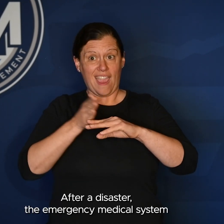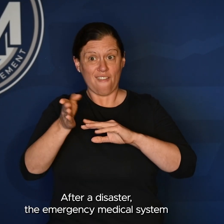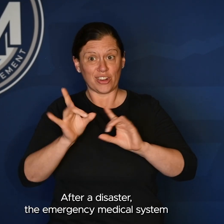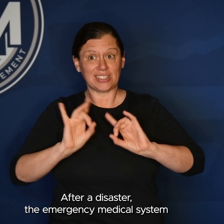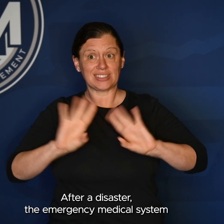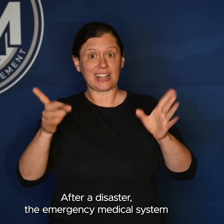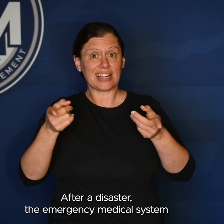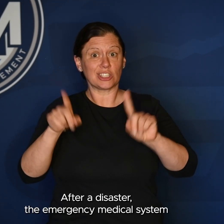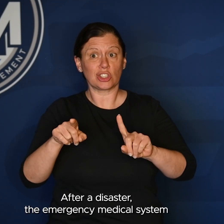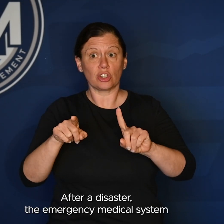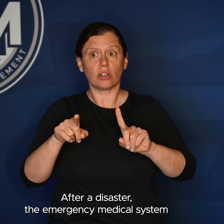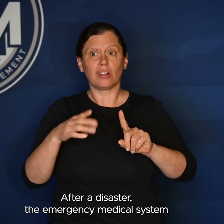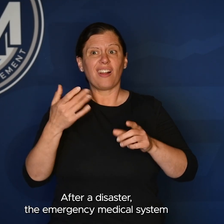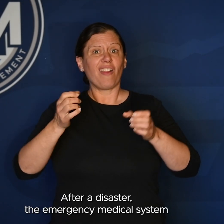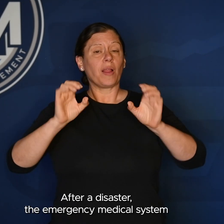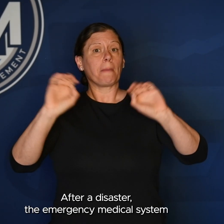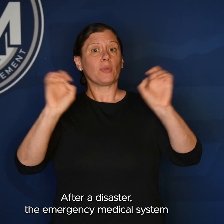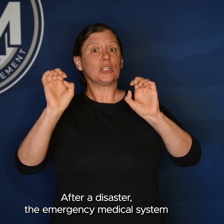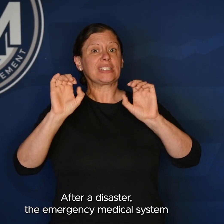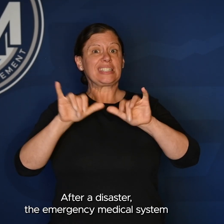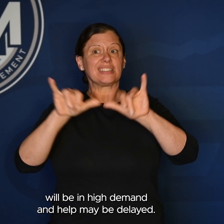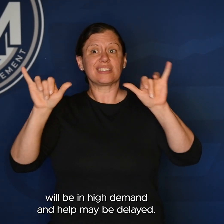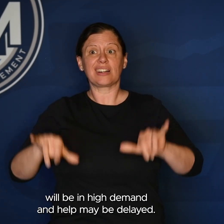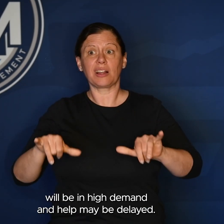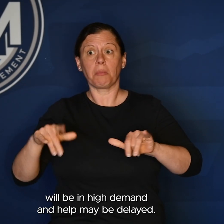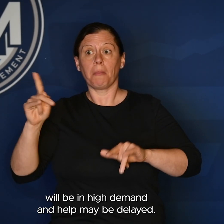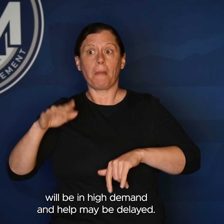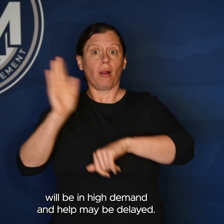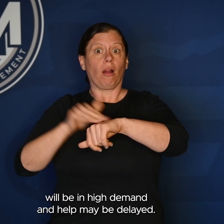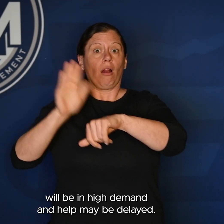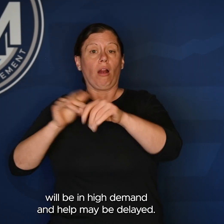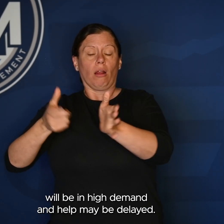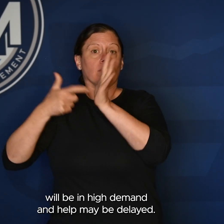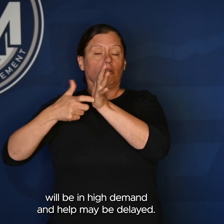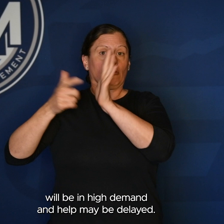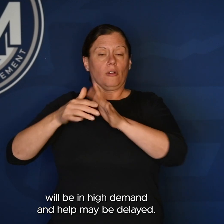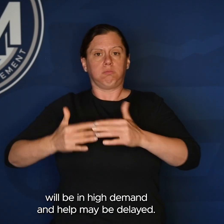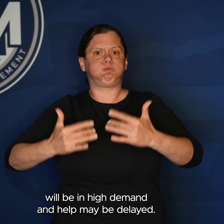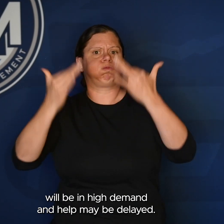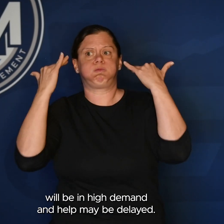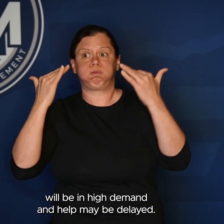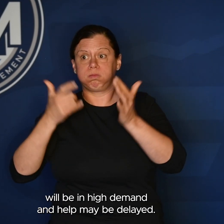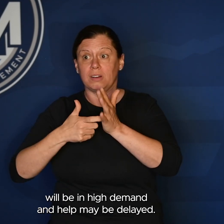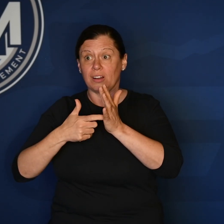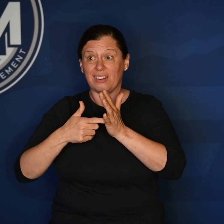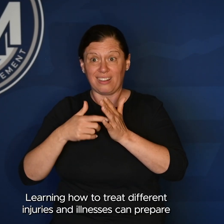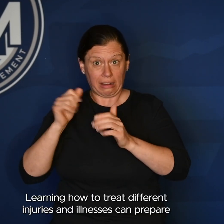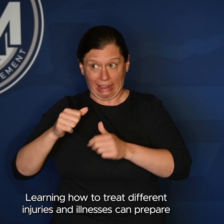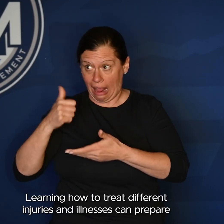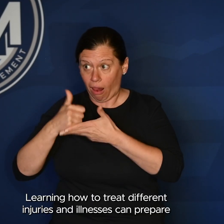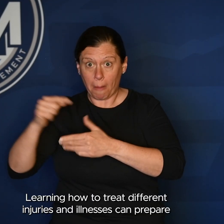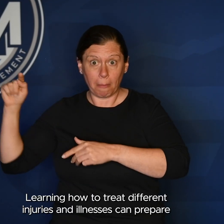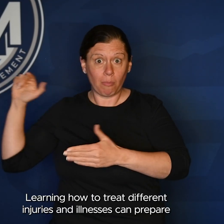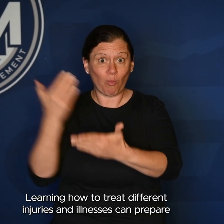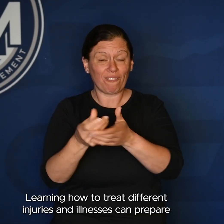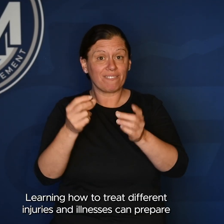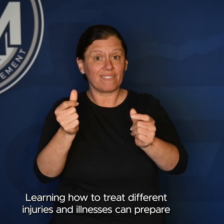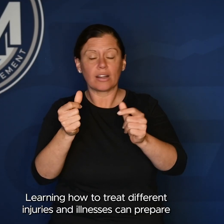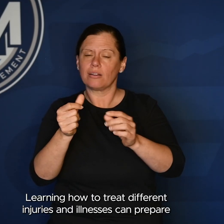After a disaster, the emergency medical system will be in high demand and help may be delayed. Learning how to treat different injuries